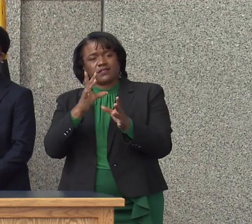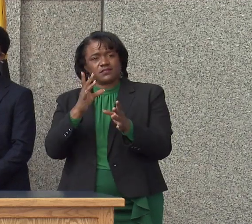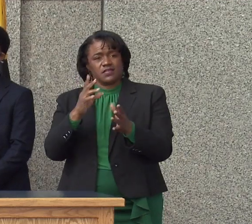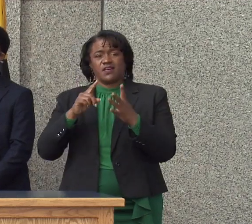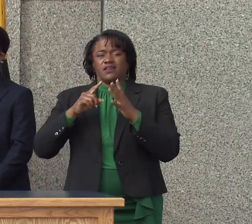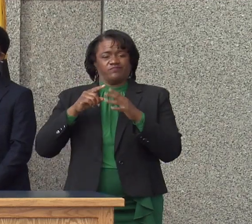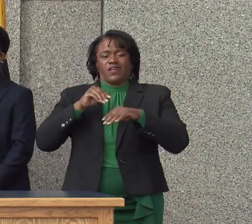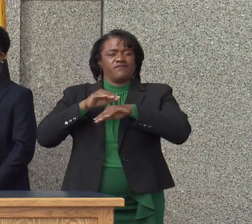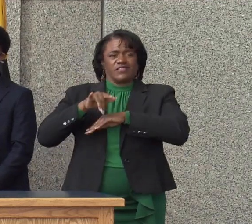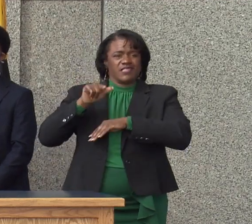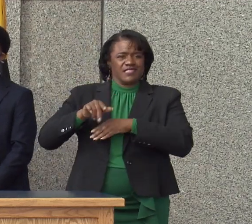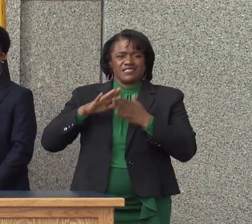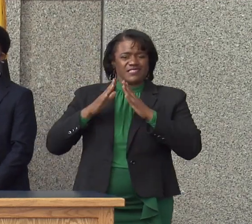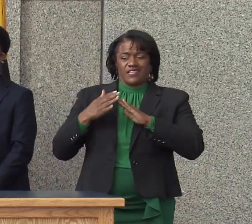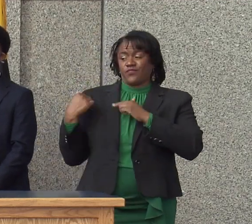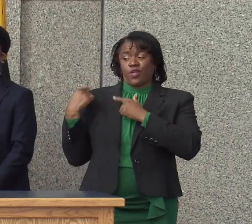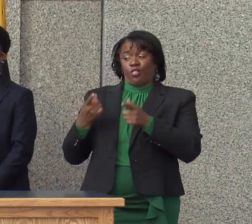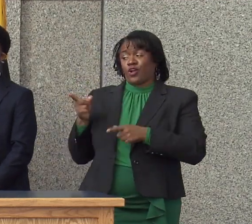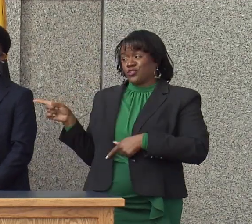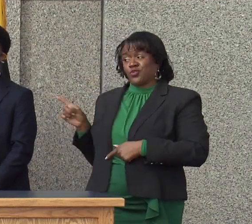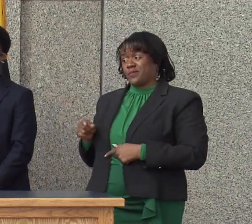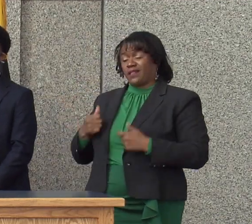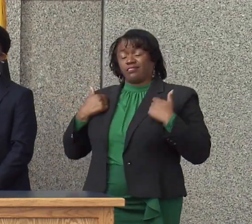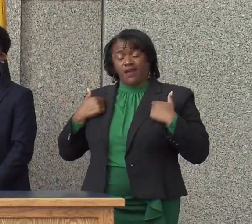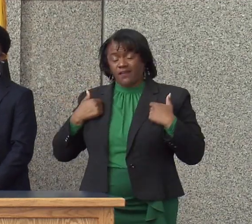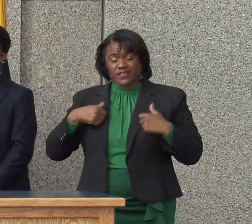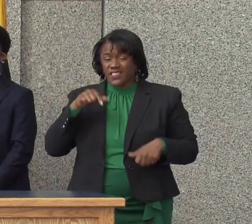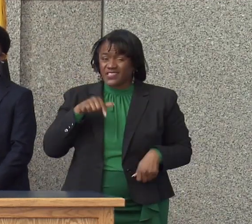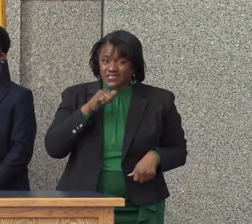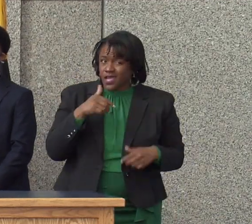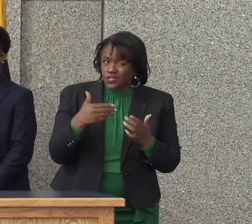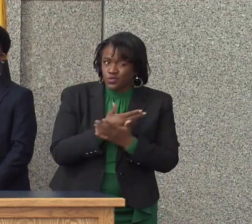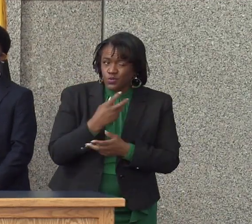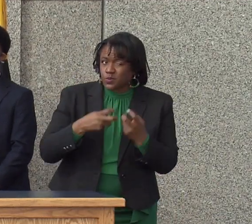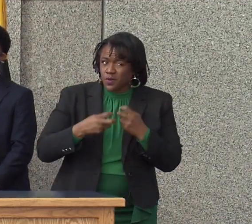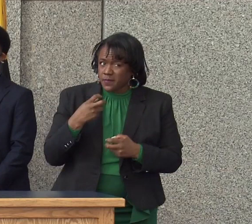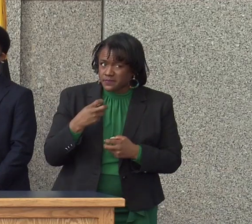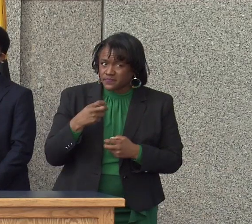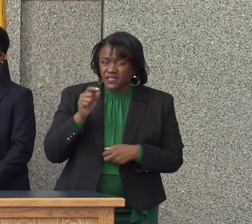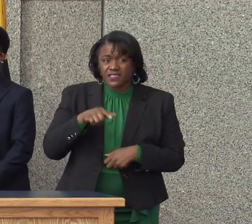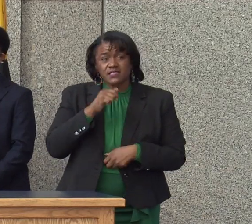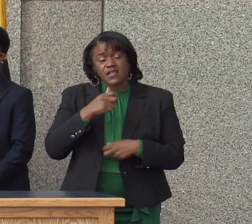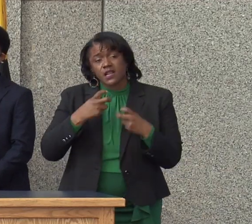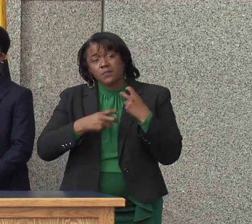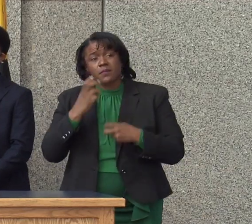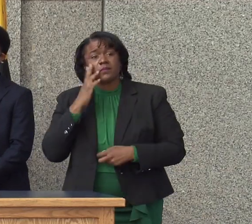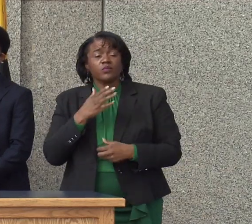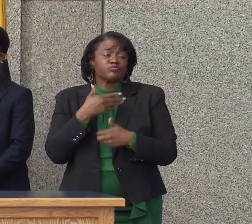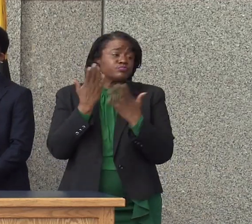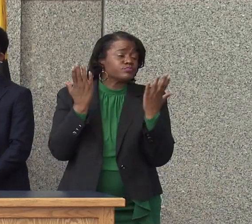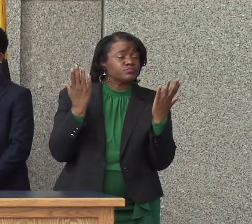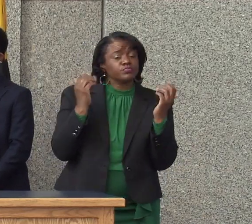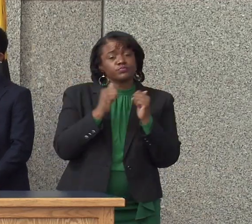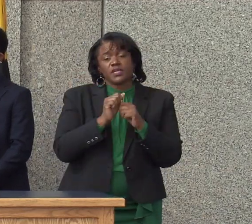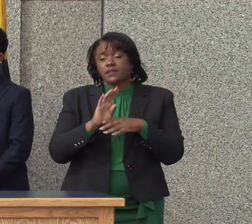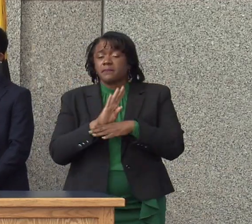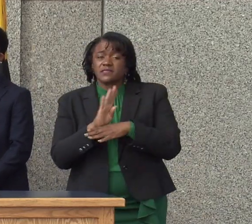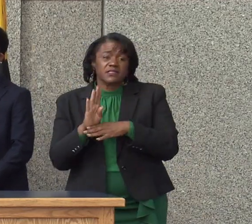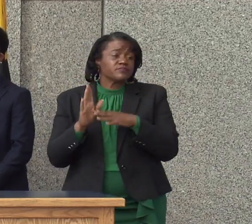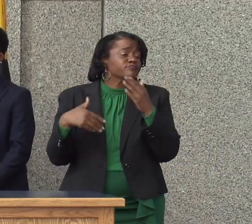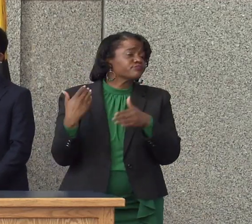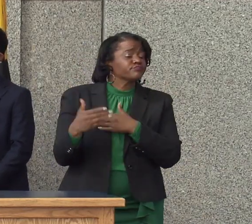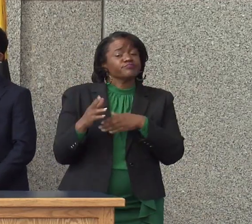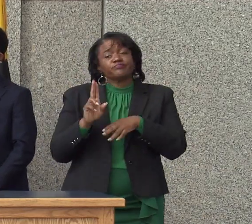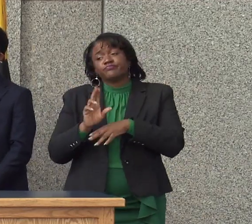you have been alive. This is not a new issue, and this is not an issue that will go away with business as